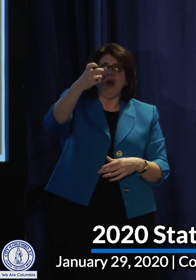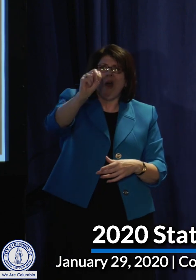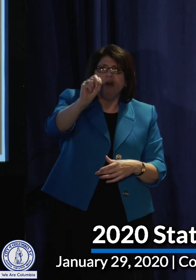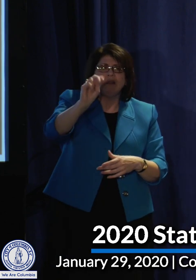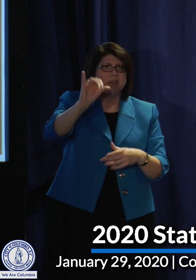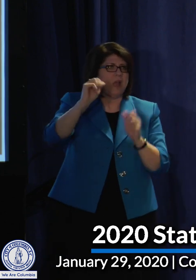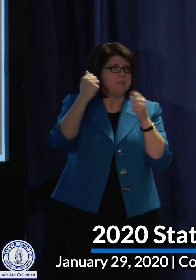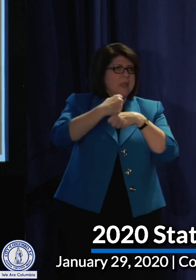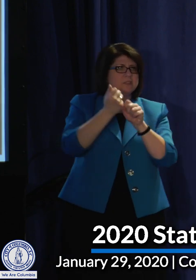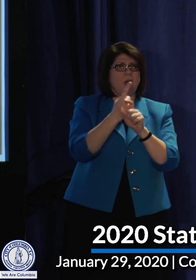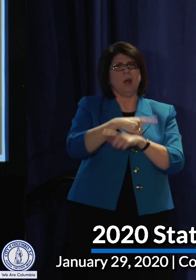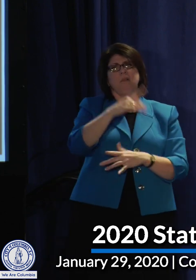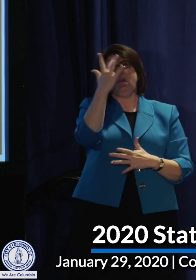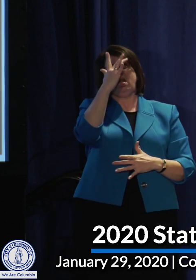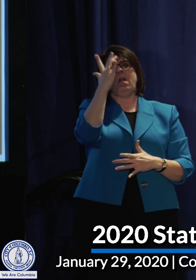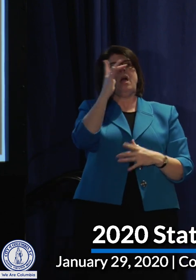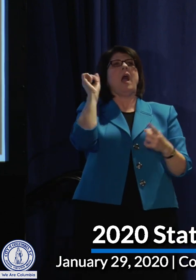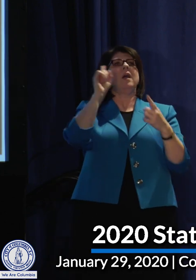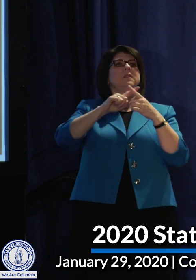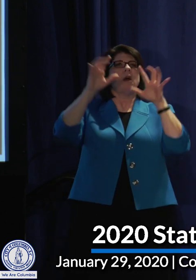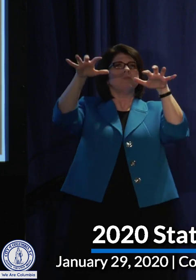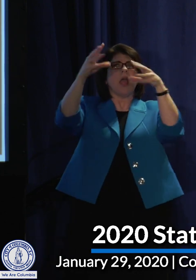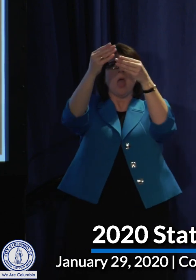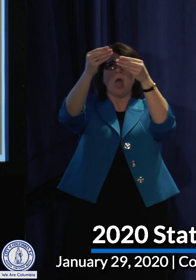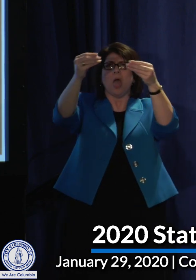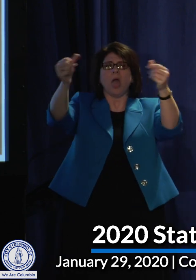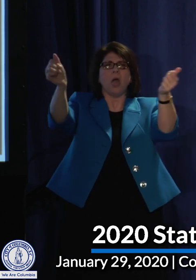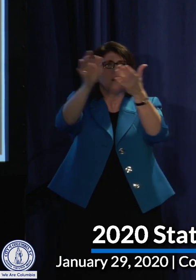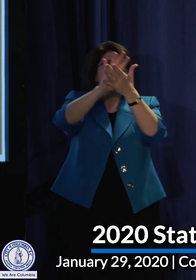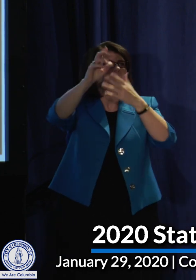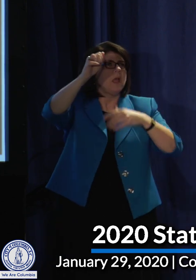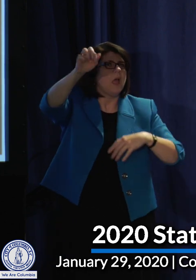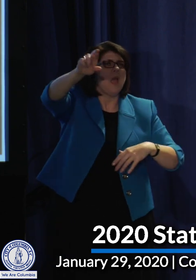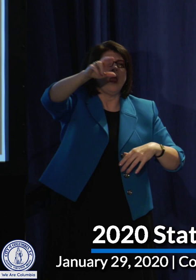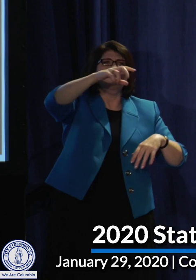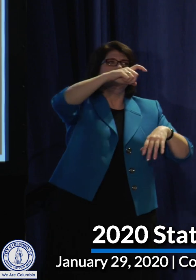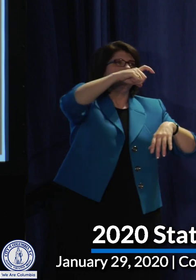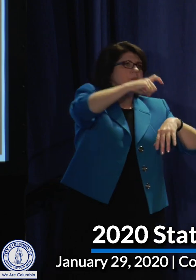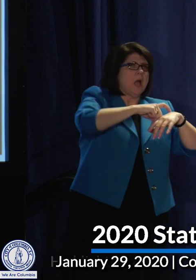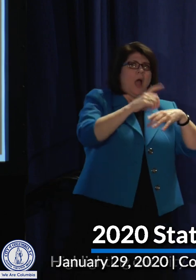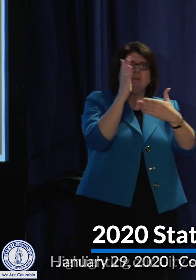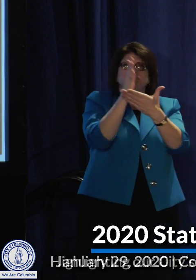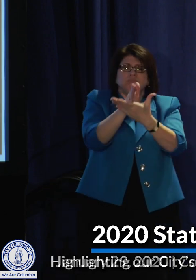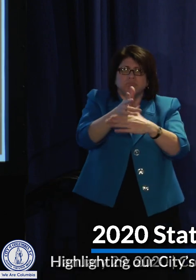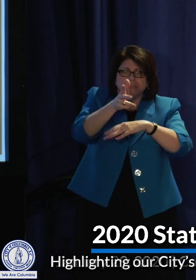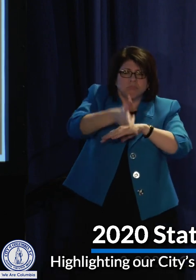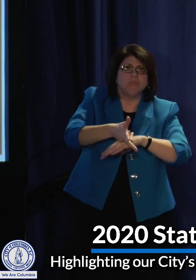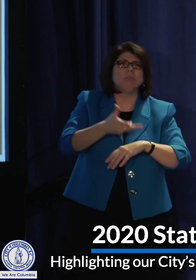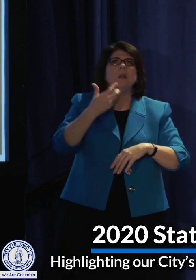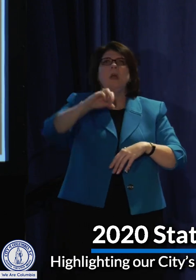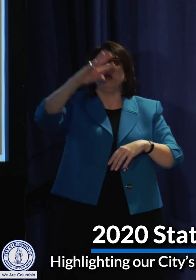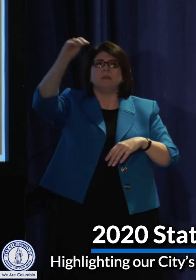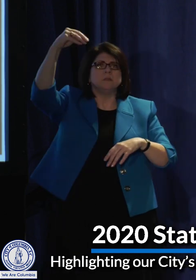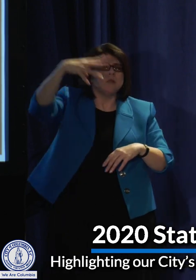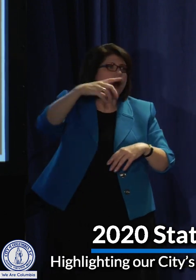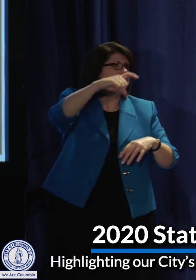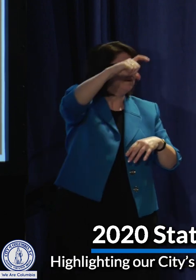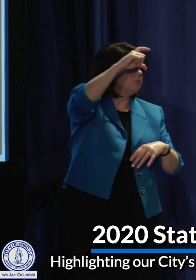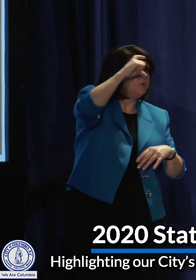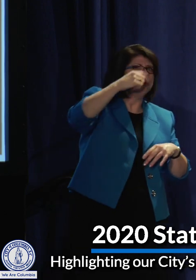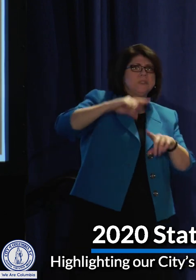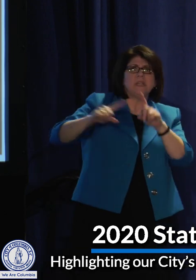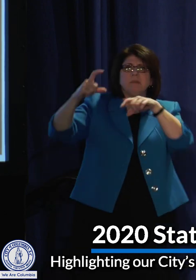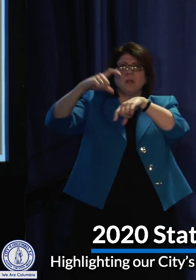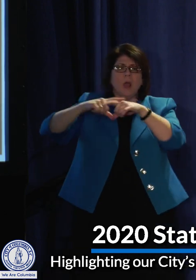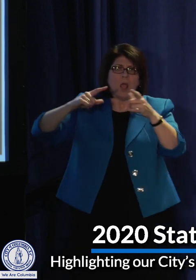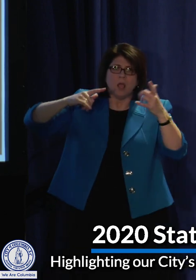us all down until the rains wash the air. There's the clock of stoplights, the clock of school buses. There's the sun clock and the moon clock,